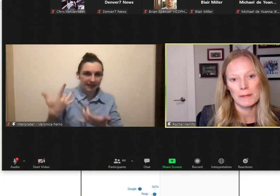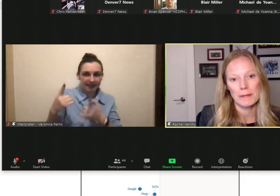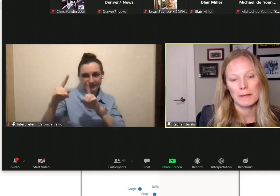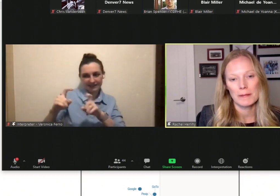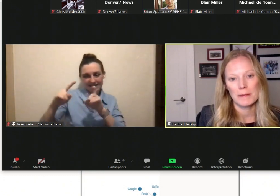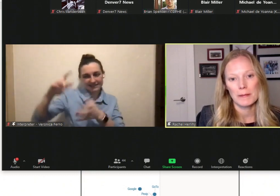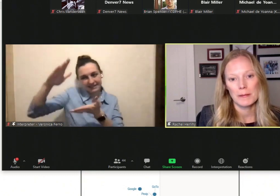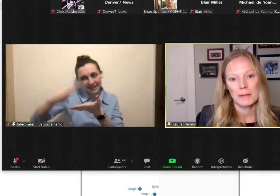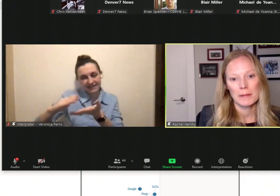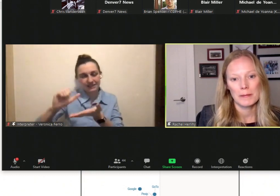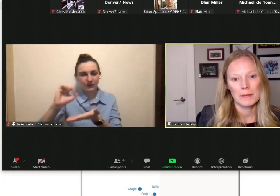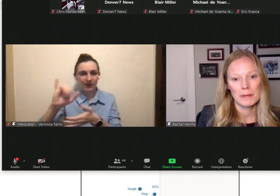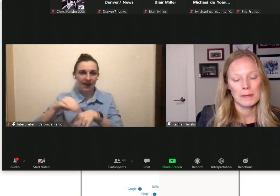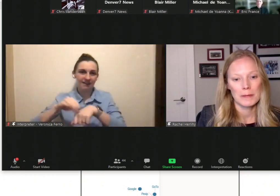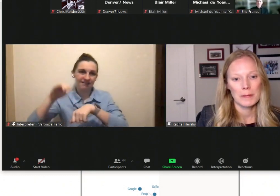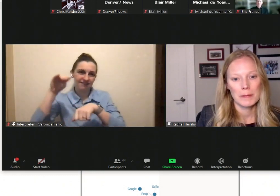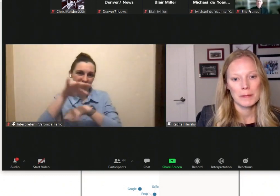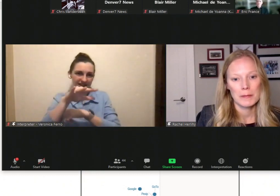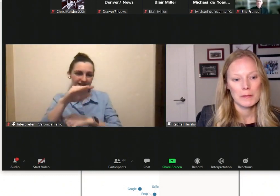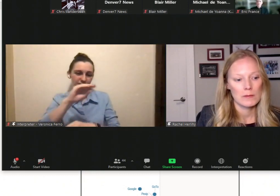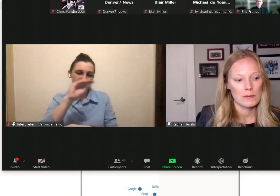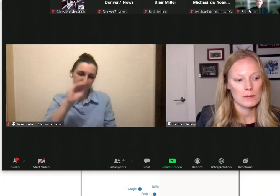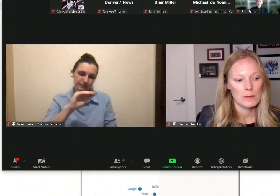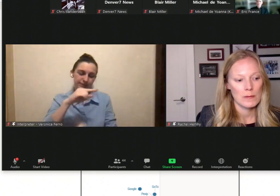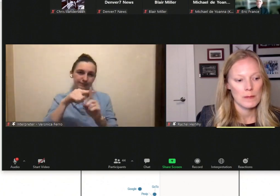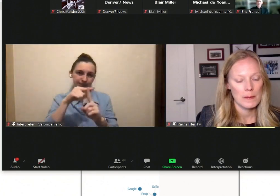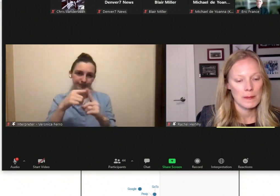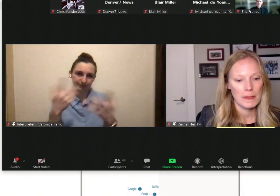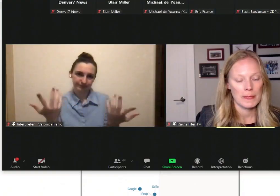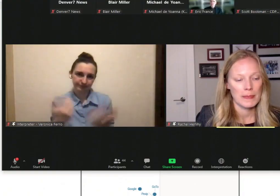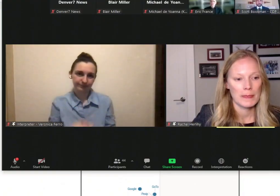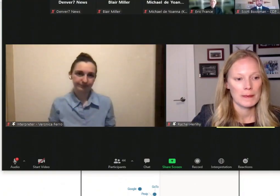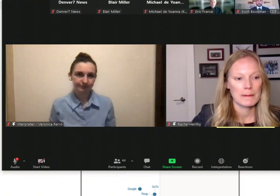picture. All right, let's go to Chris Vanderveen. Go ahead, Chris.